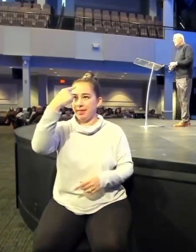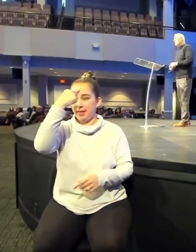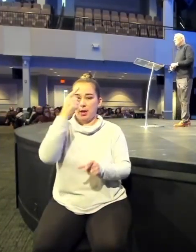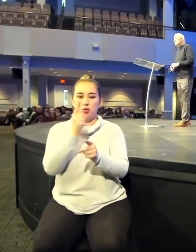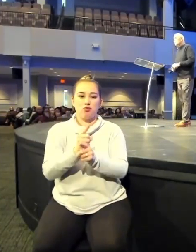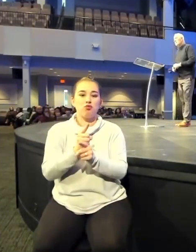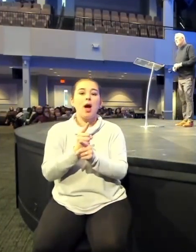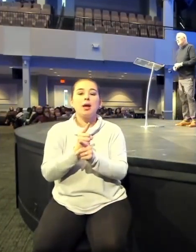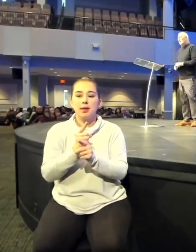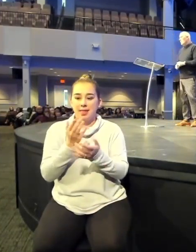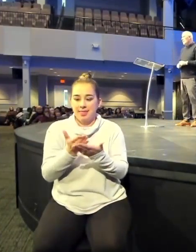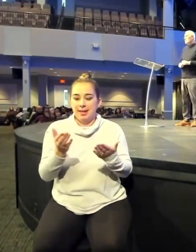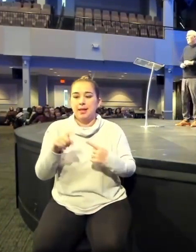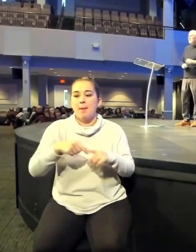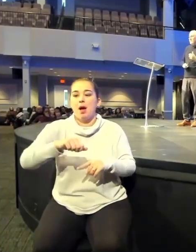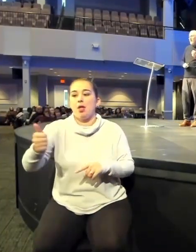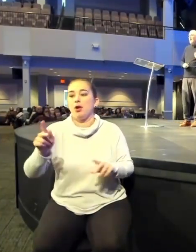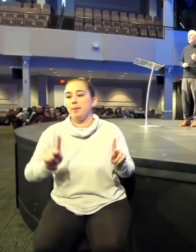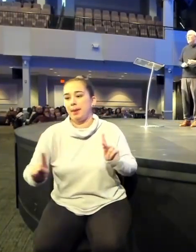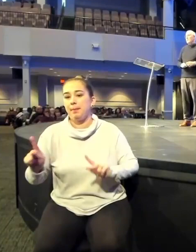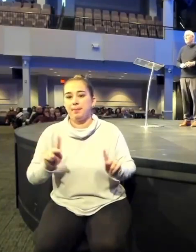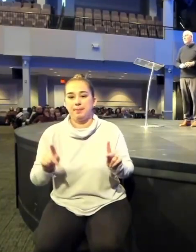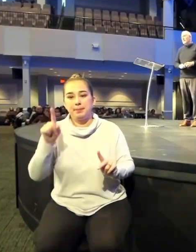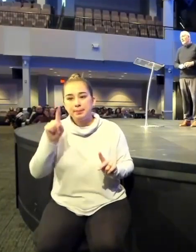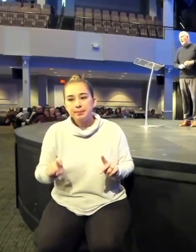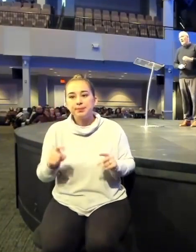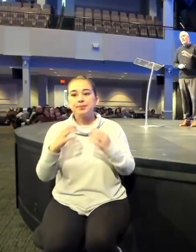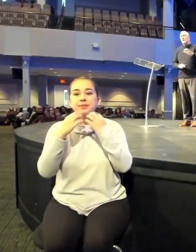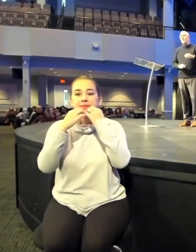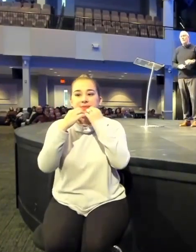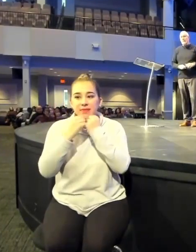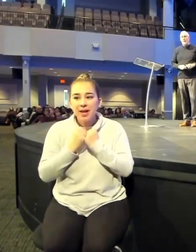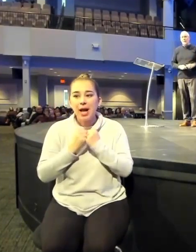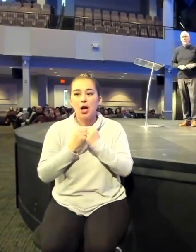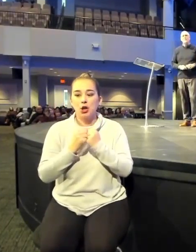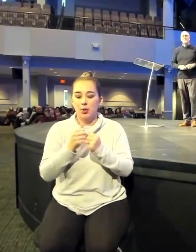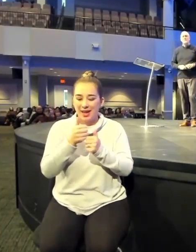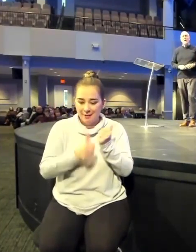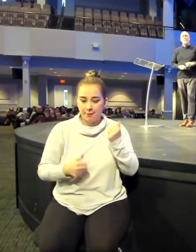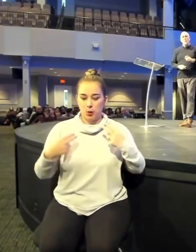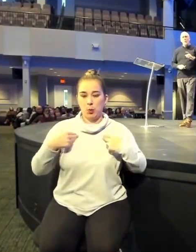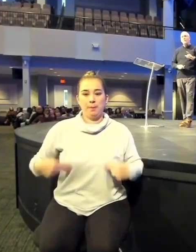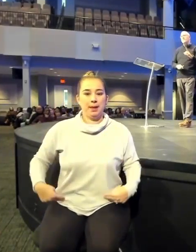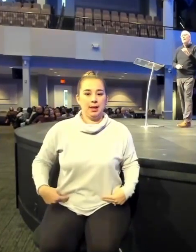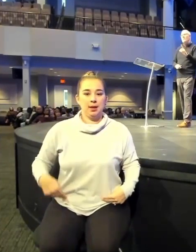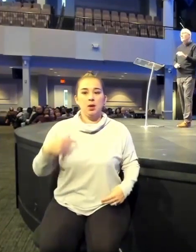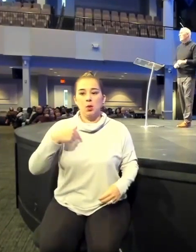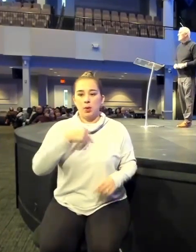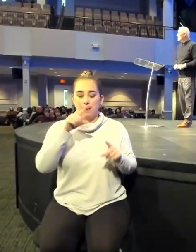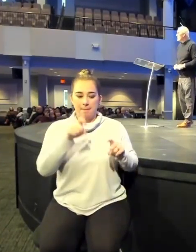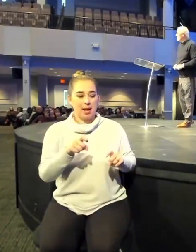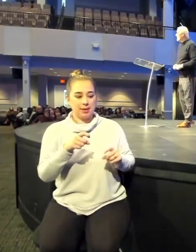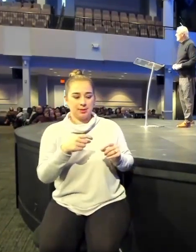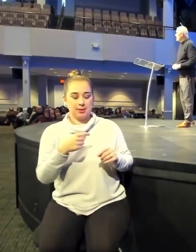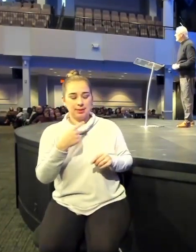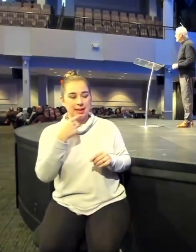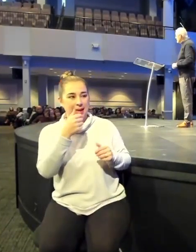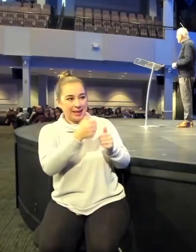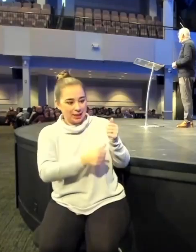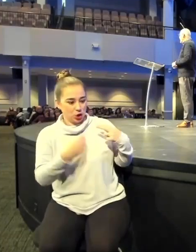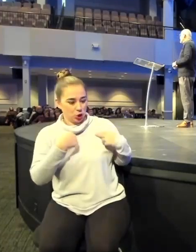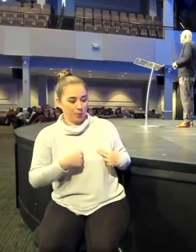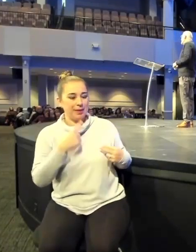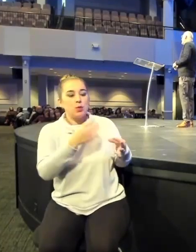way about others. It means that we must value every human being. We must ascribe worth to every person. There's